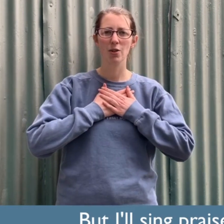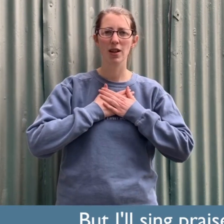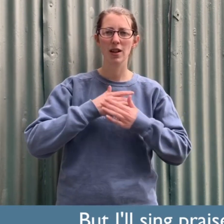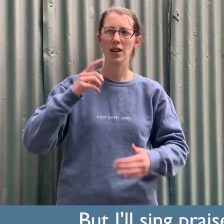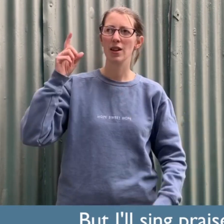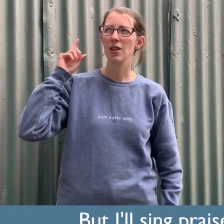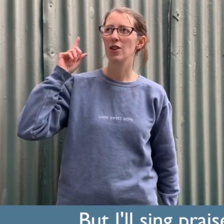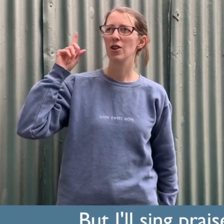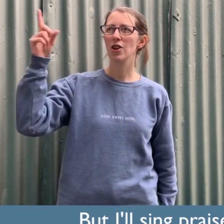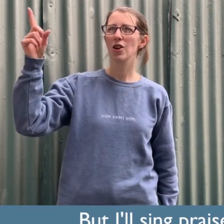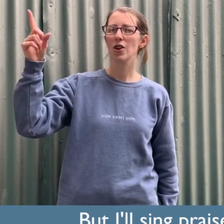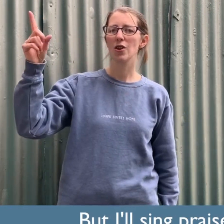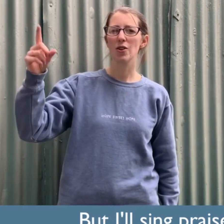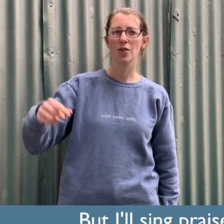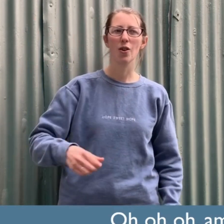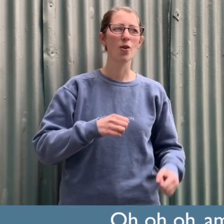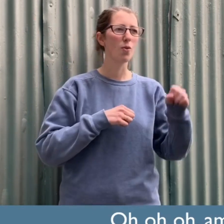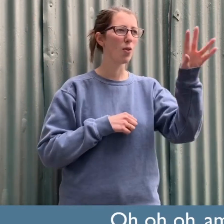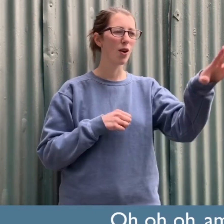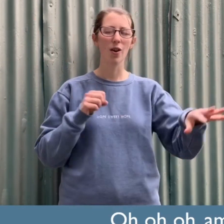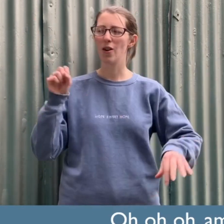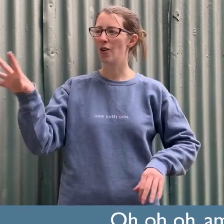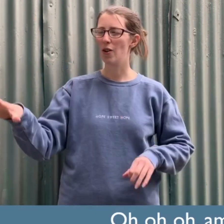love with you.